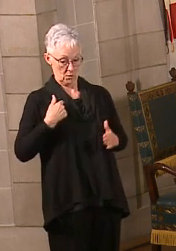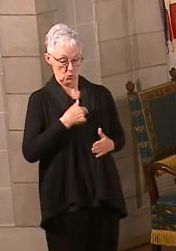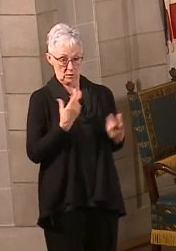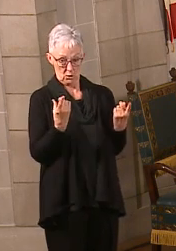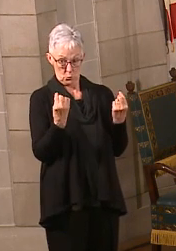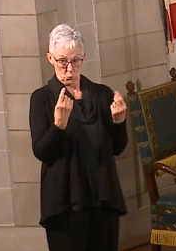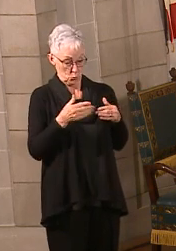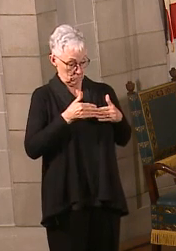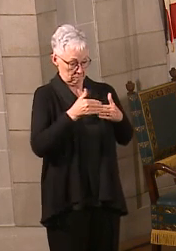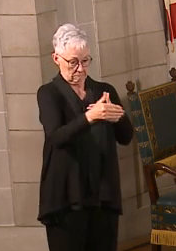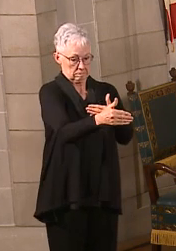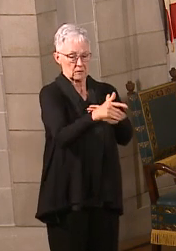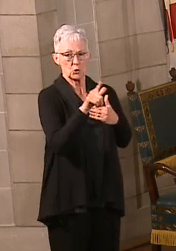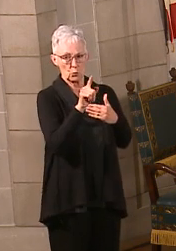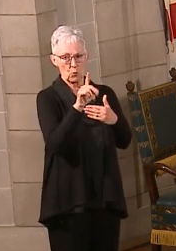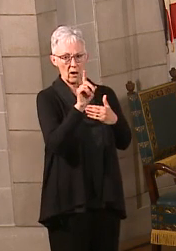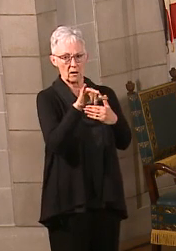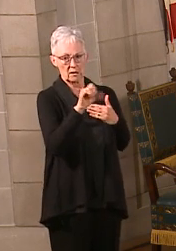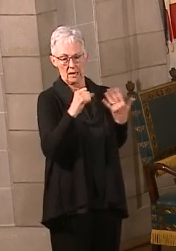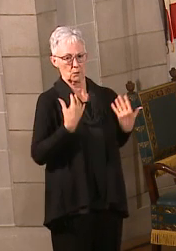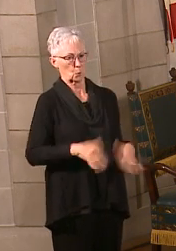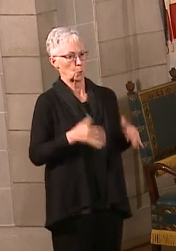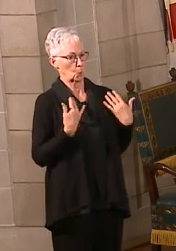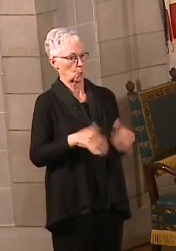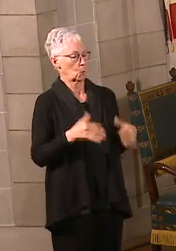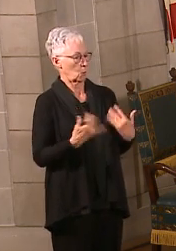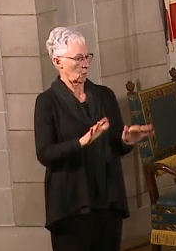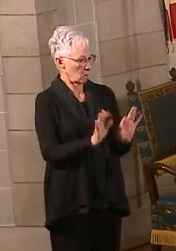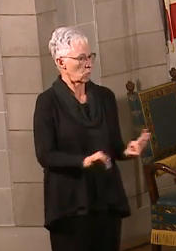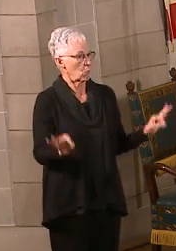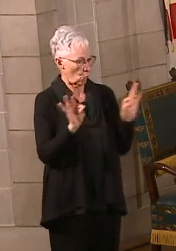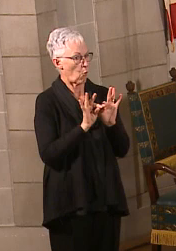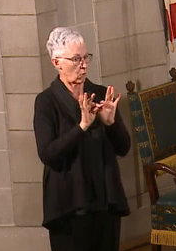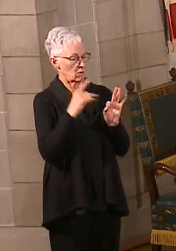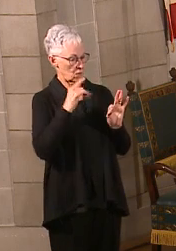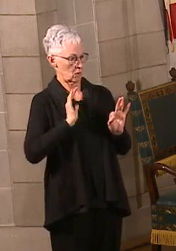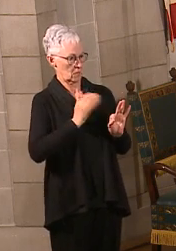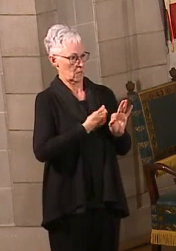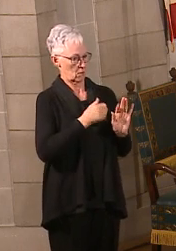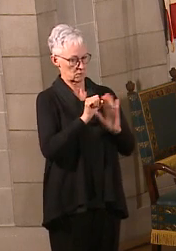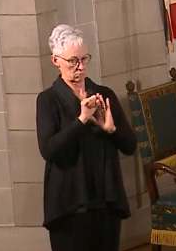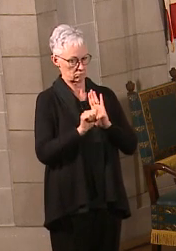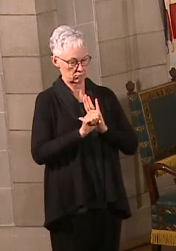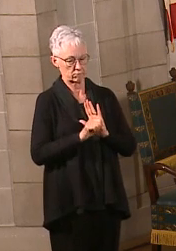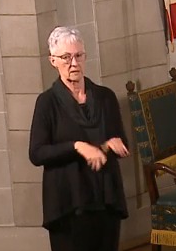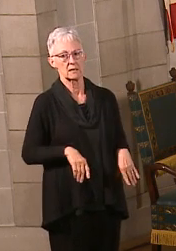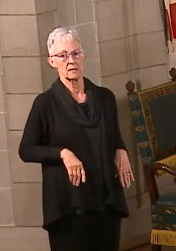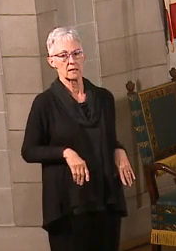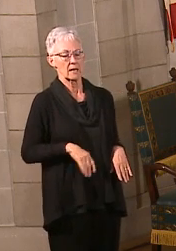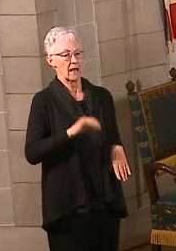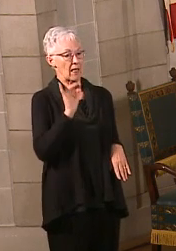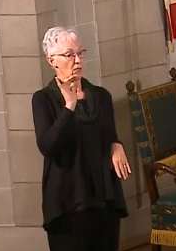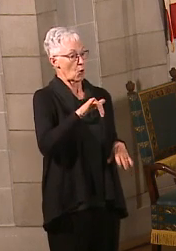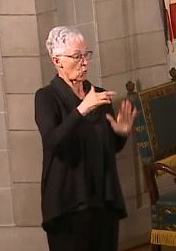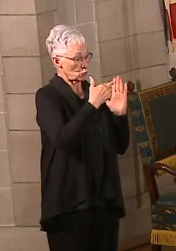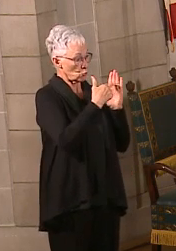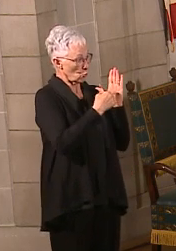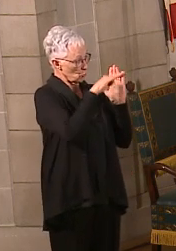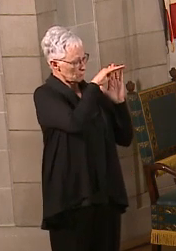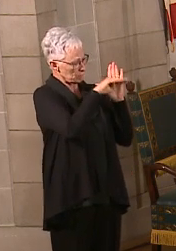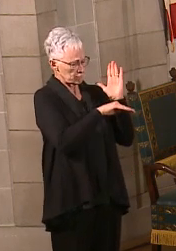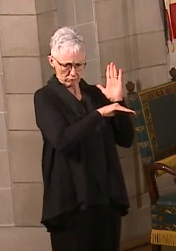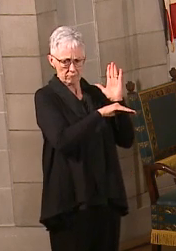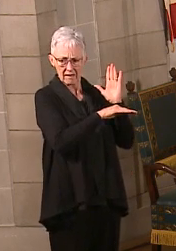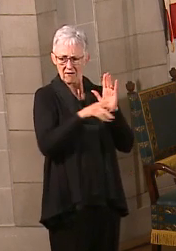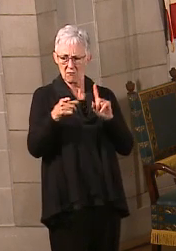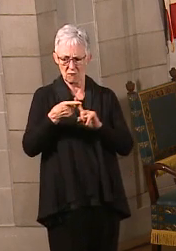a state. These new directives reflect the best guidance of our public health officials and experts at this time, and we are